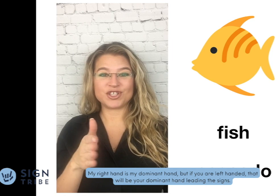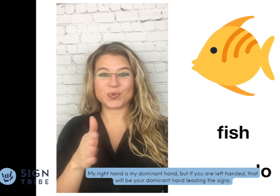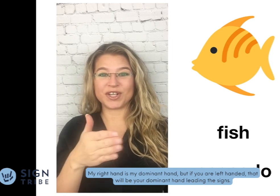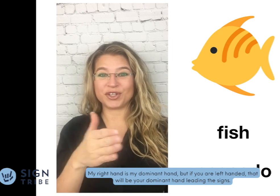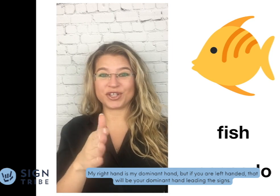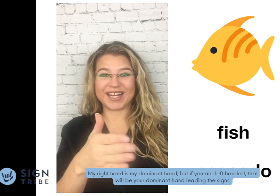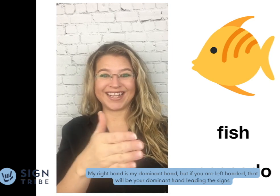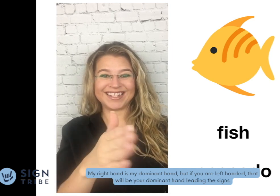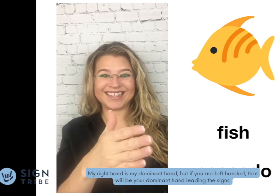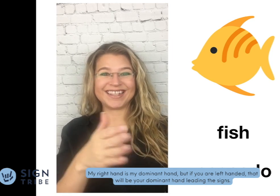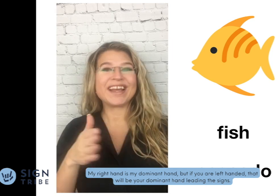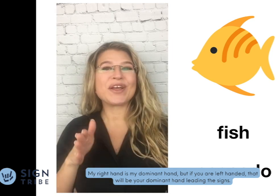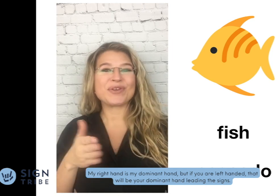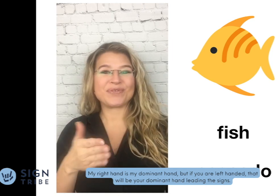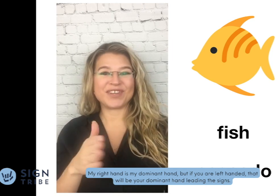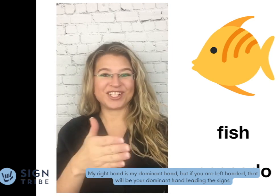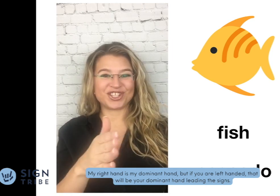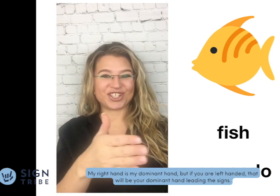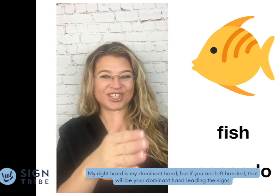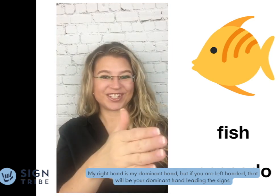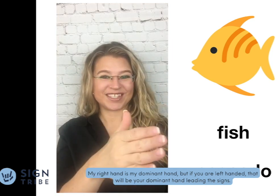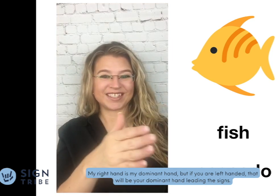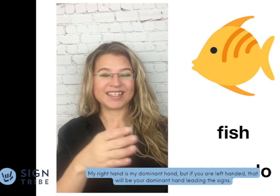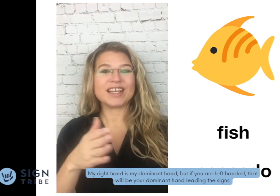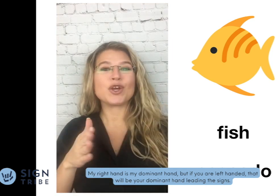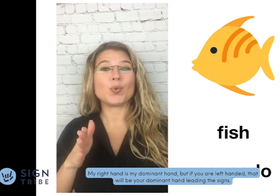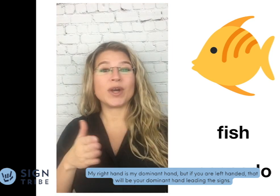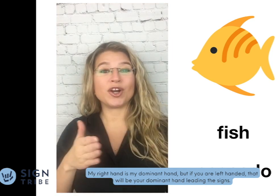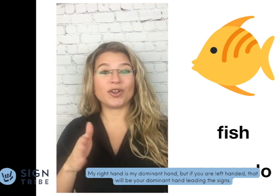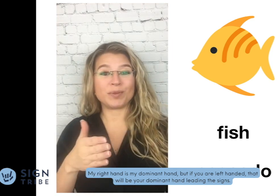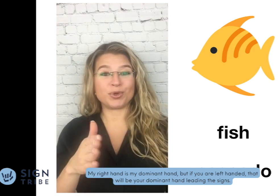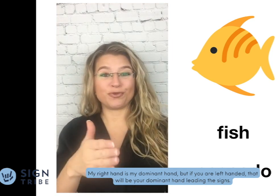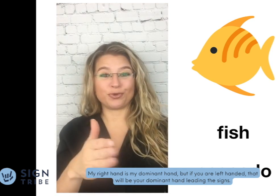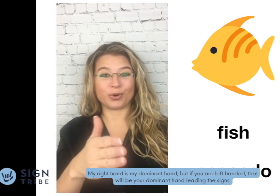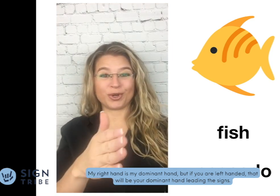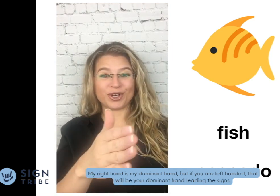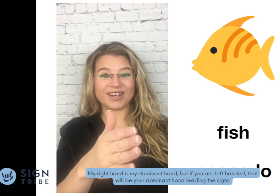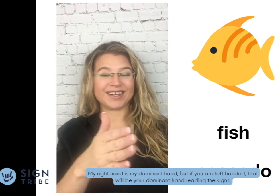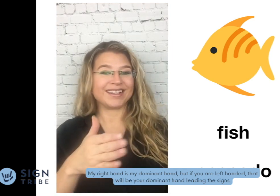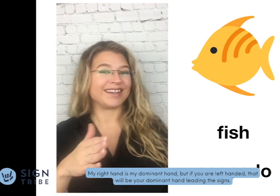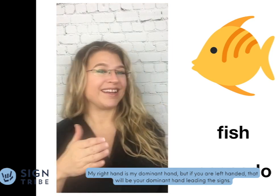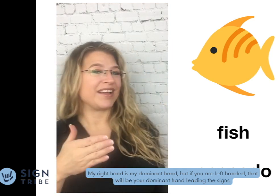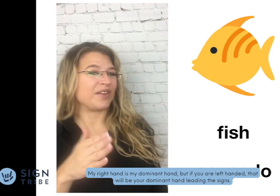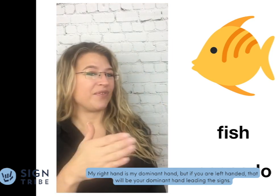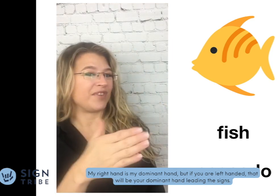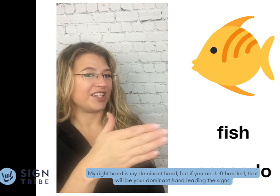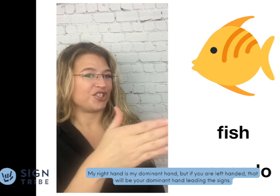wiggle your hand. Fish. Wiggle and move forward. Fish.